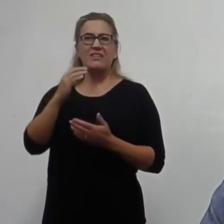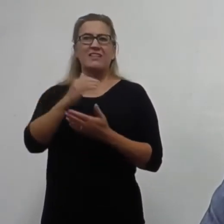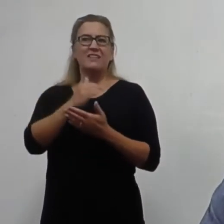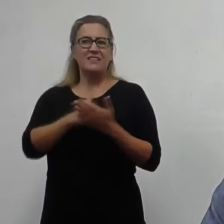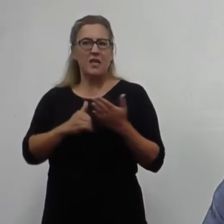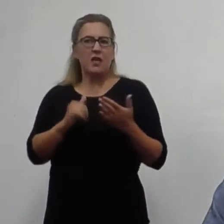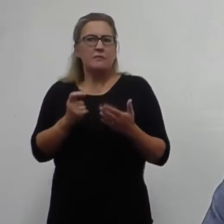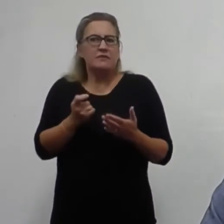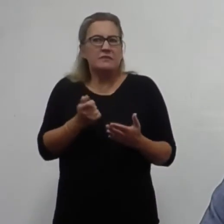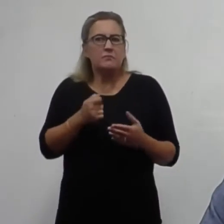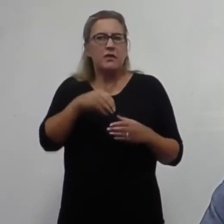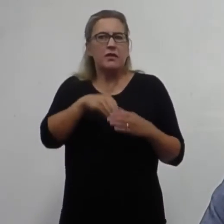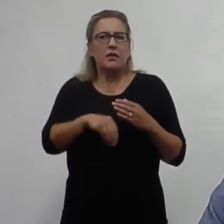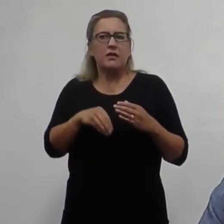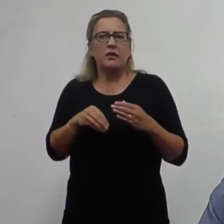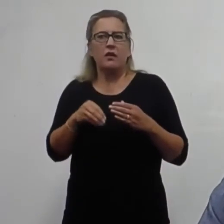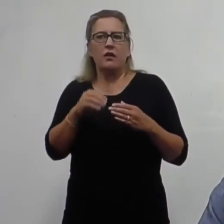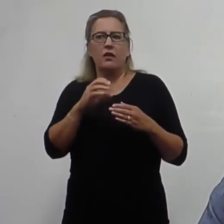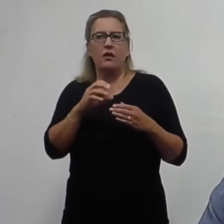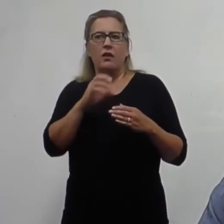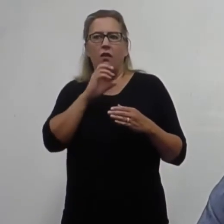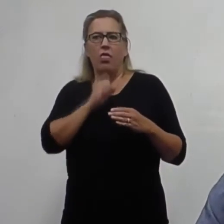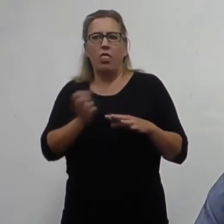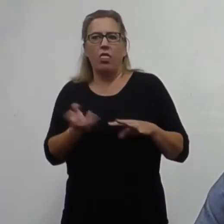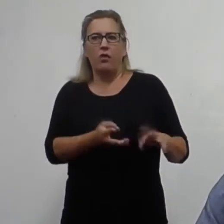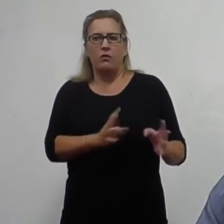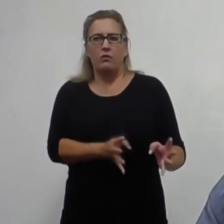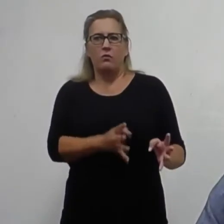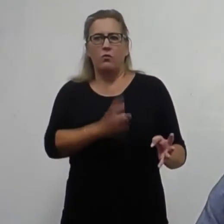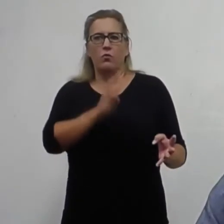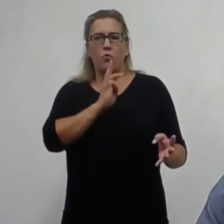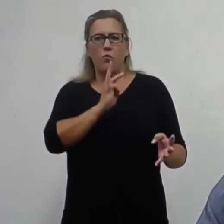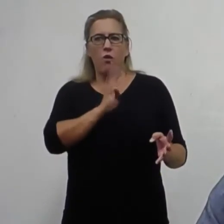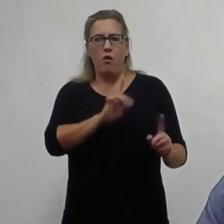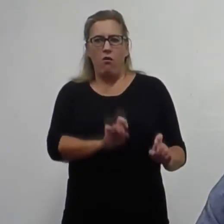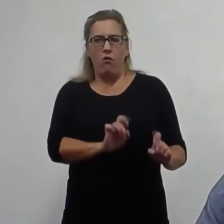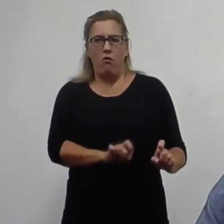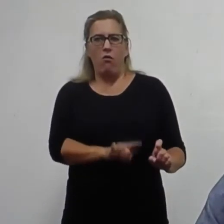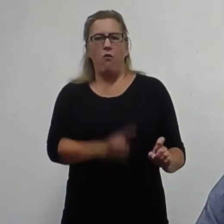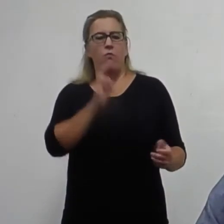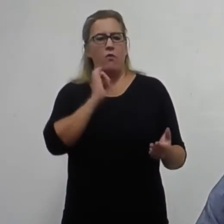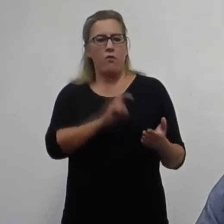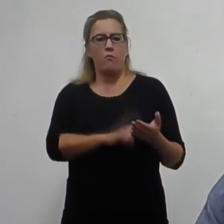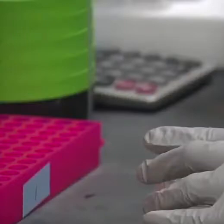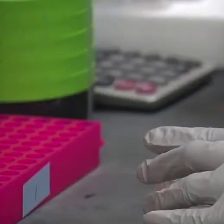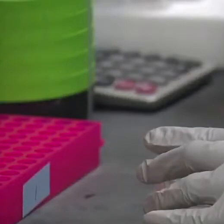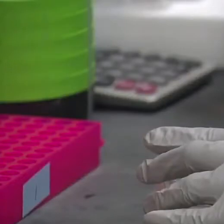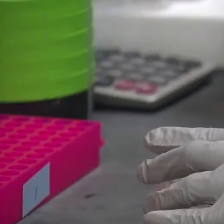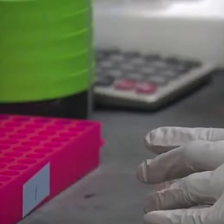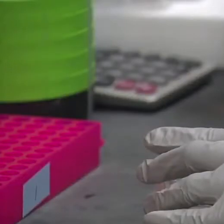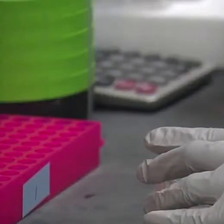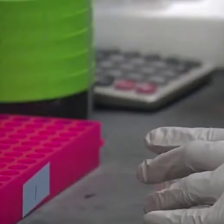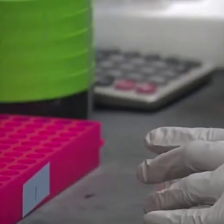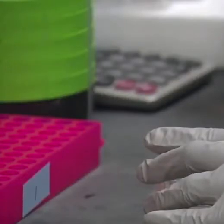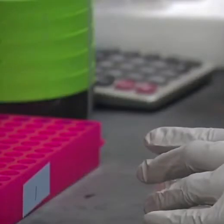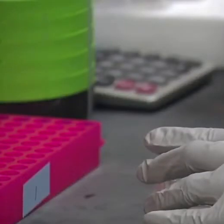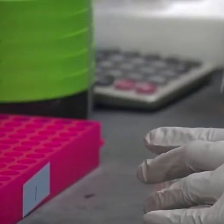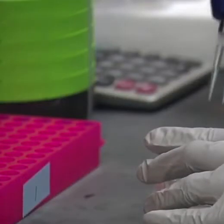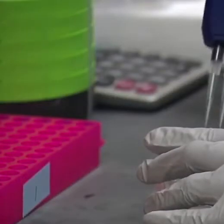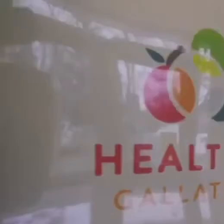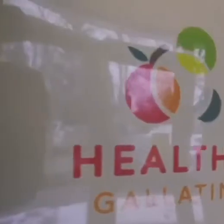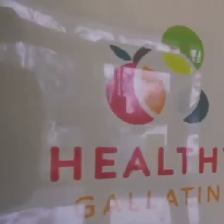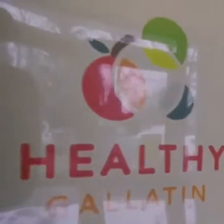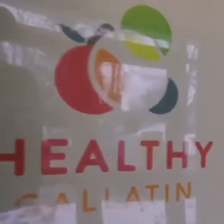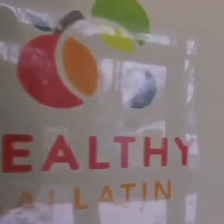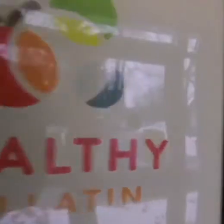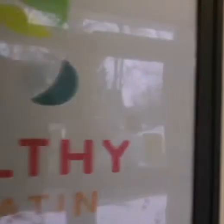wastewater testing, but we're not seeing it. We're in an early stages of that, and we have a lot to learn about that. Now, Kelly